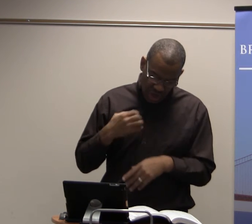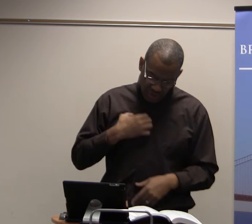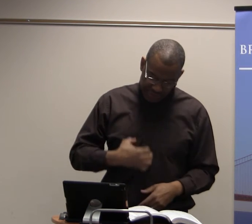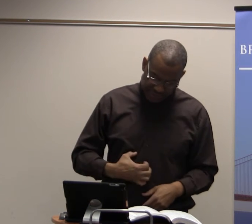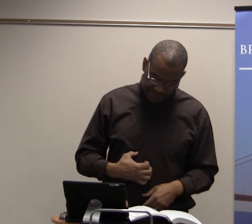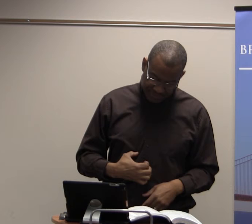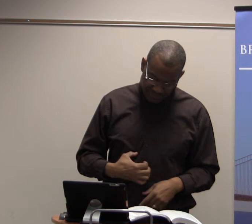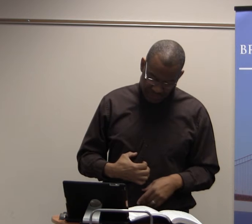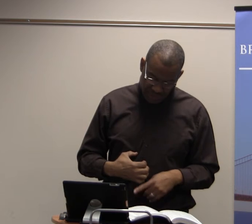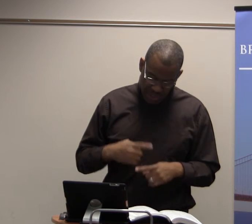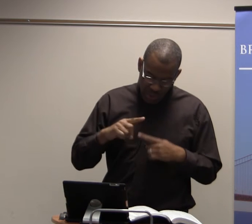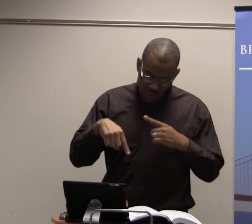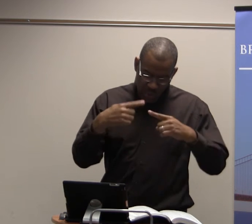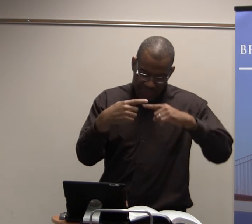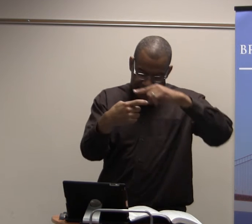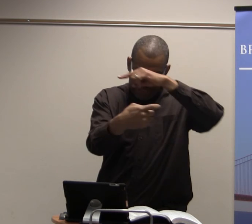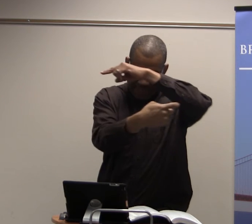hungry. When the tempers,